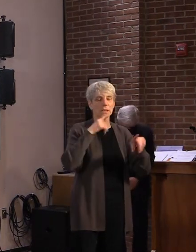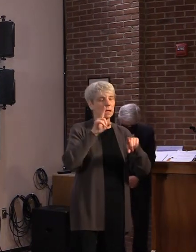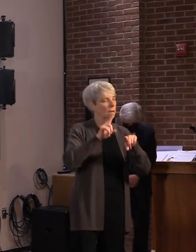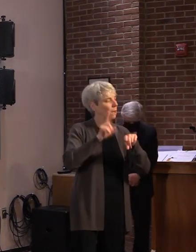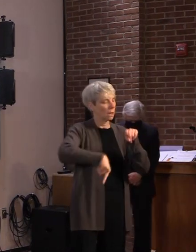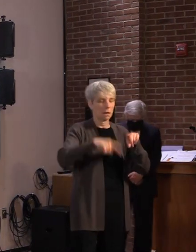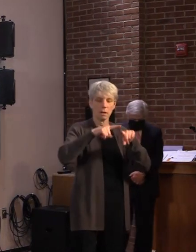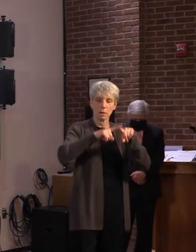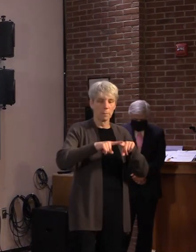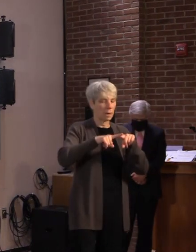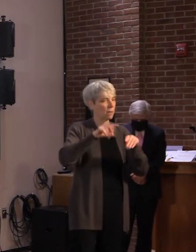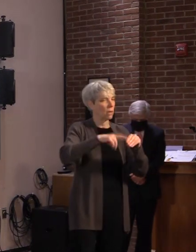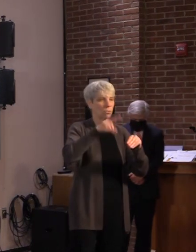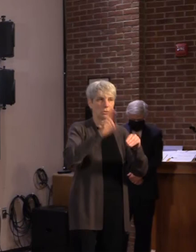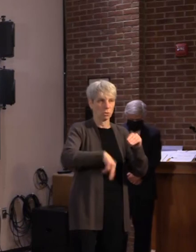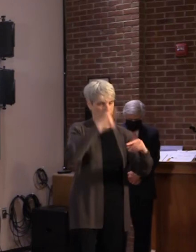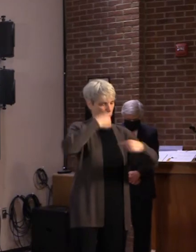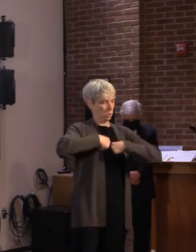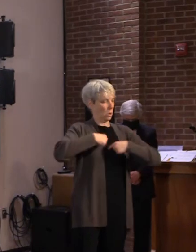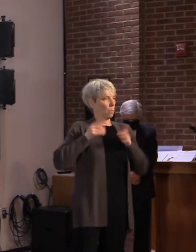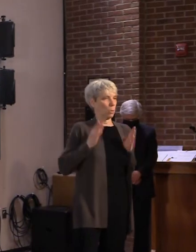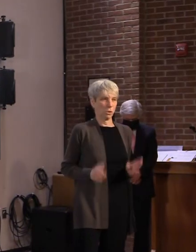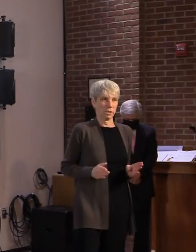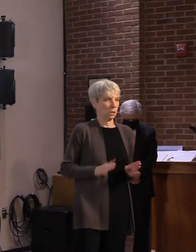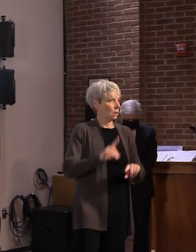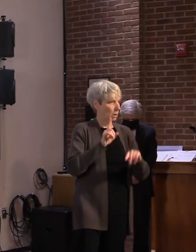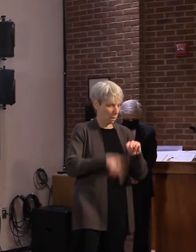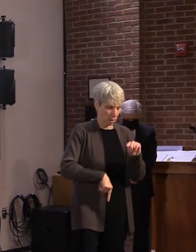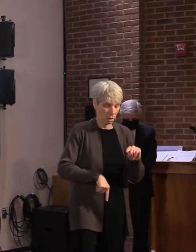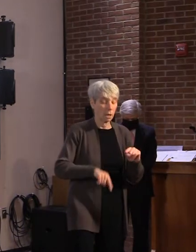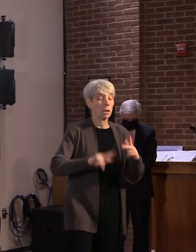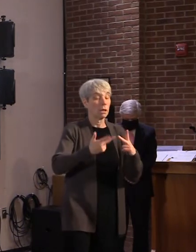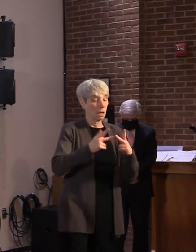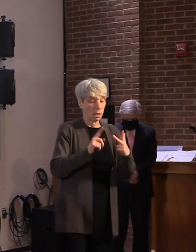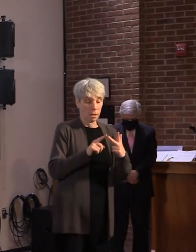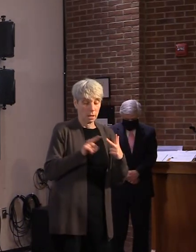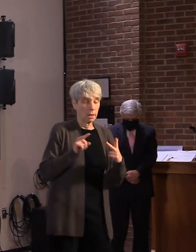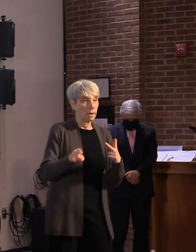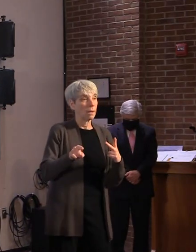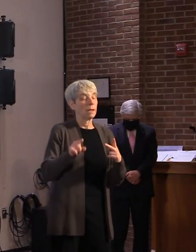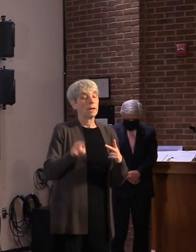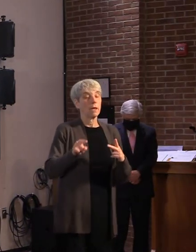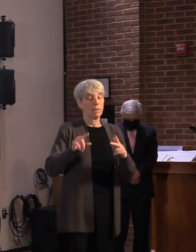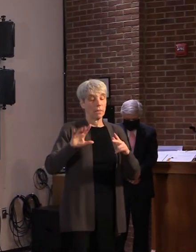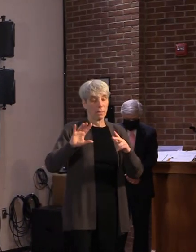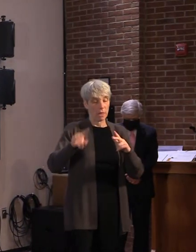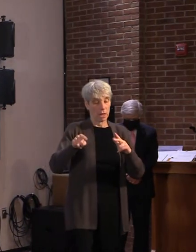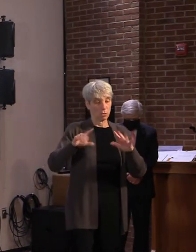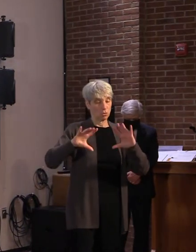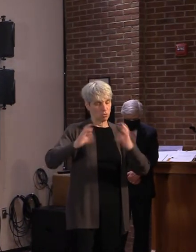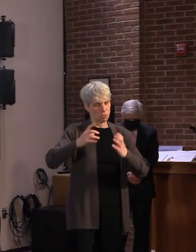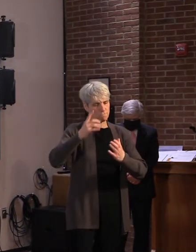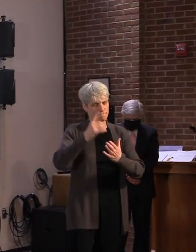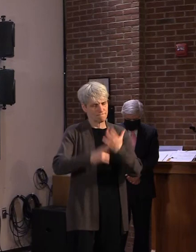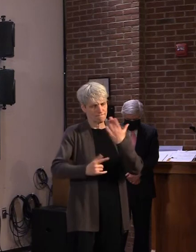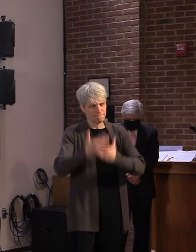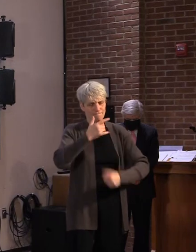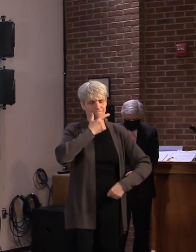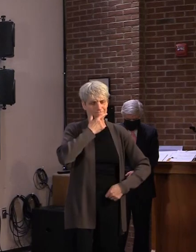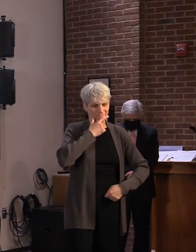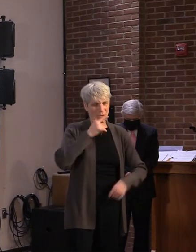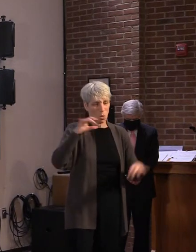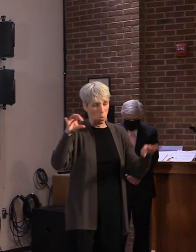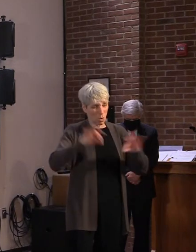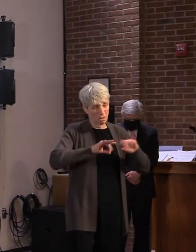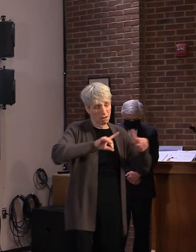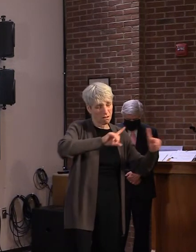Second, the work group left open the question of doing population level screening for antibodies for